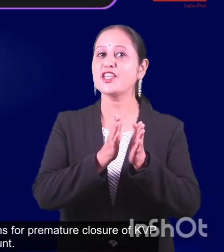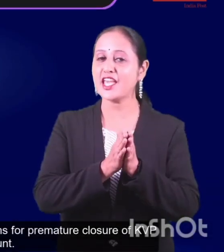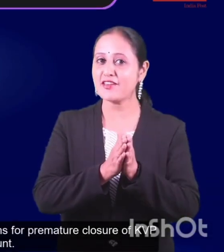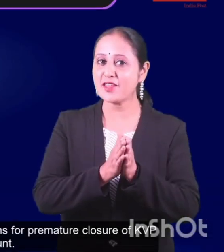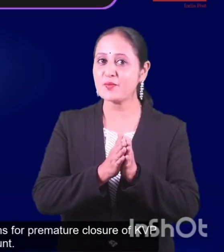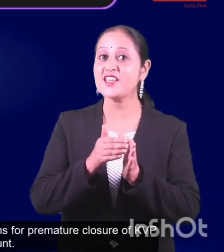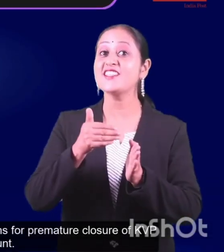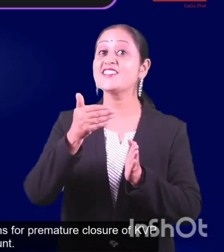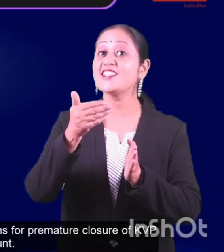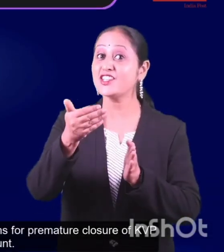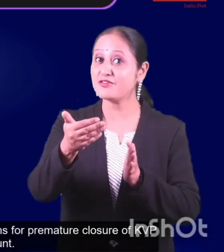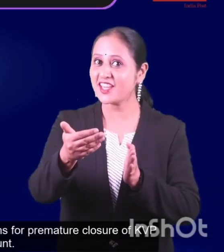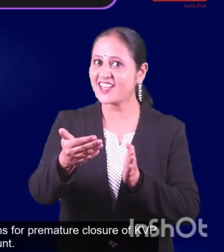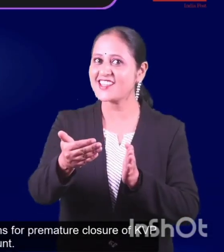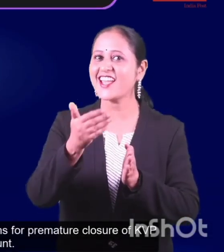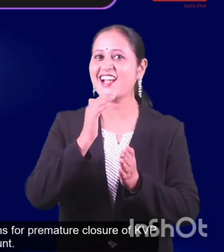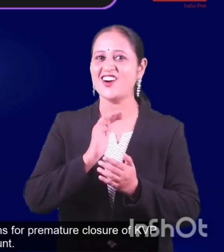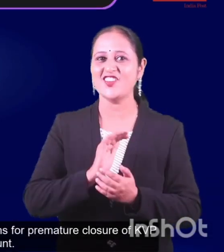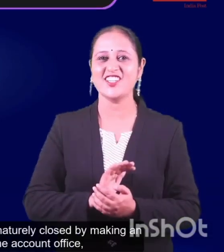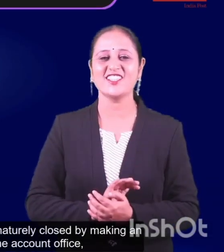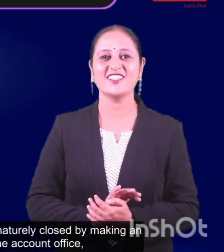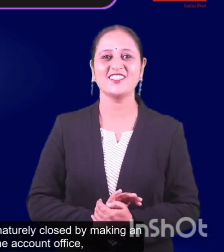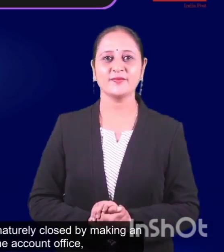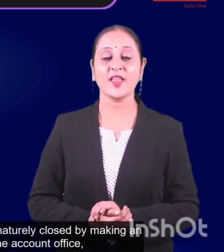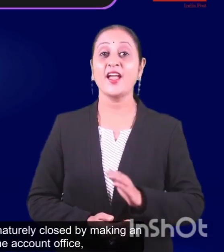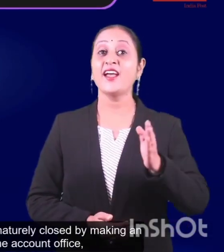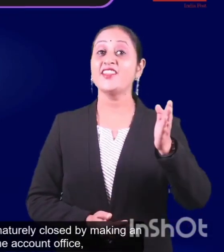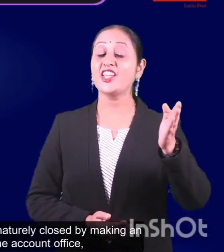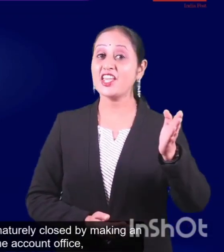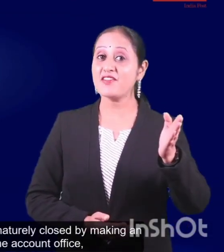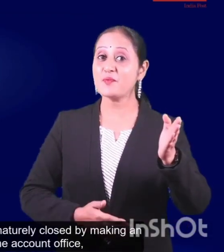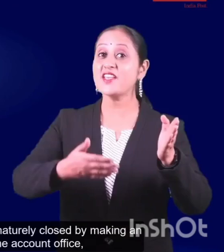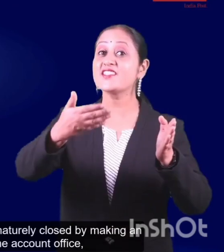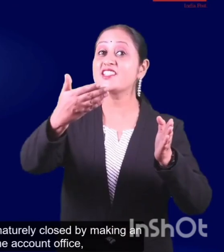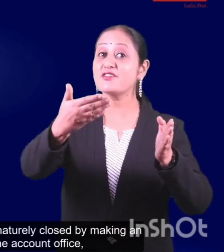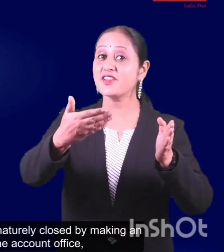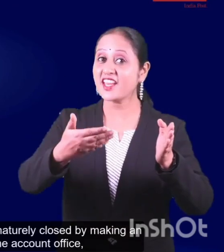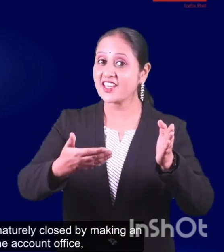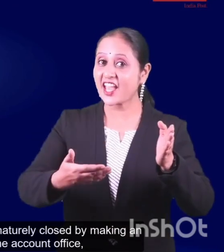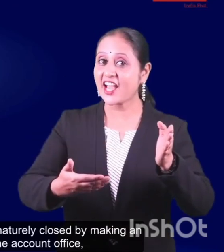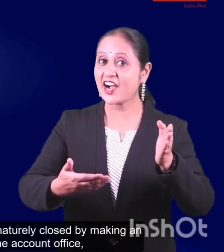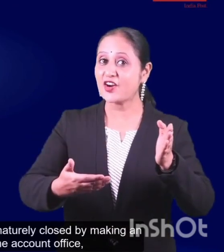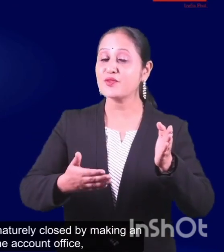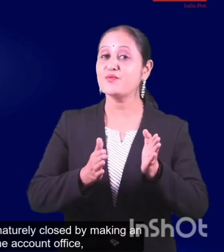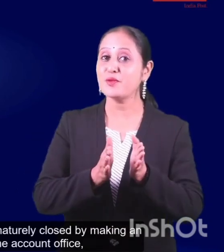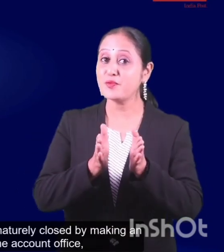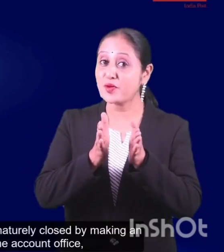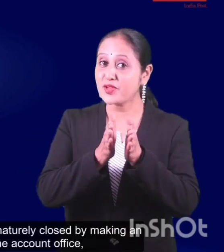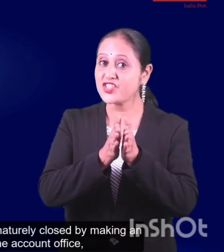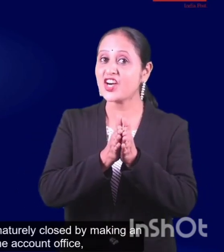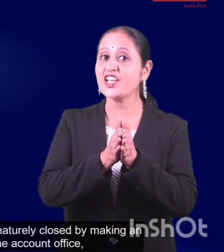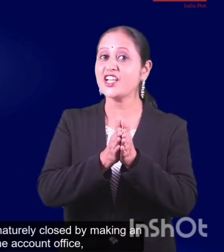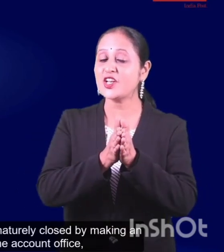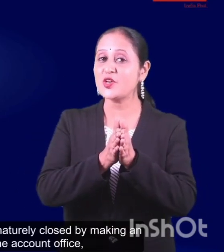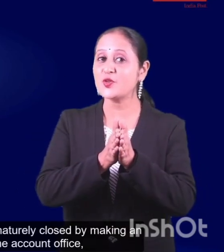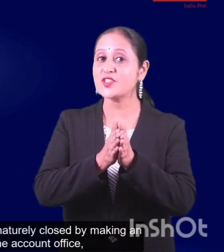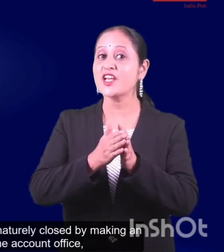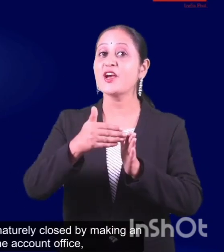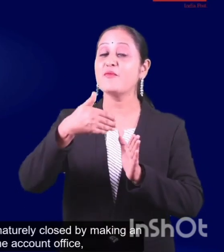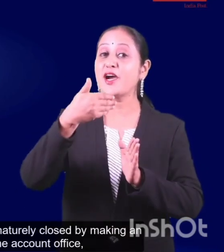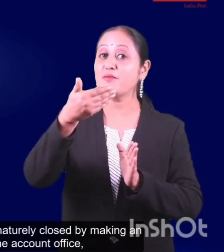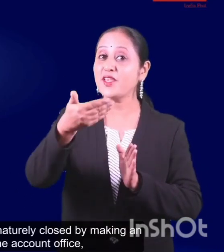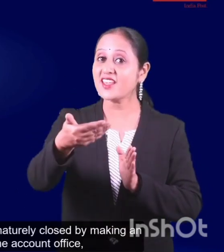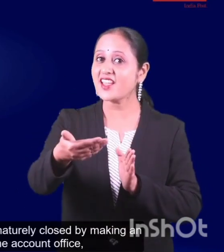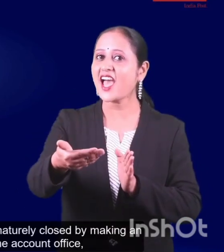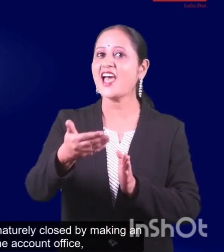Ensure closure of the KVP certificate account. The KVP certificate account may be